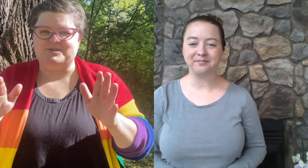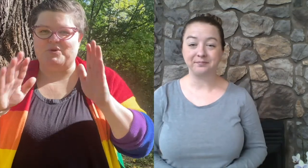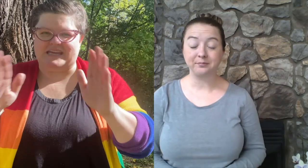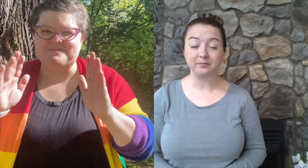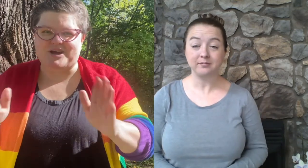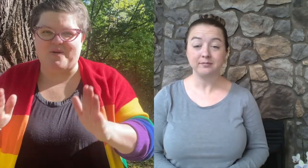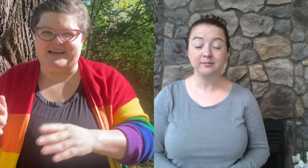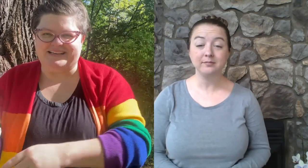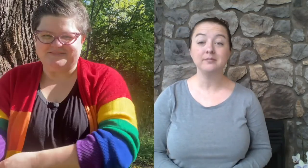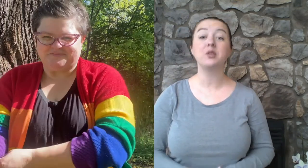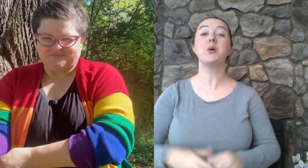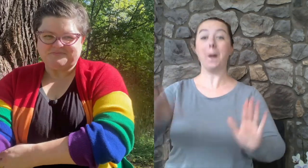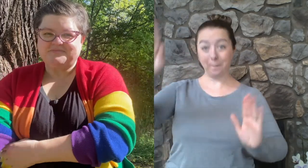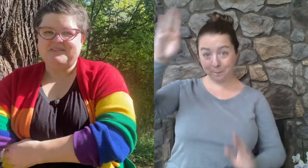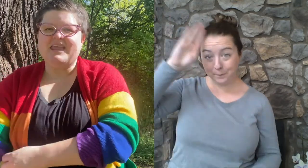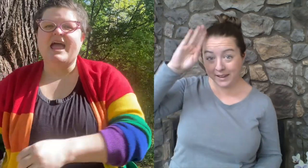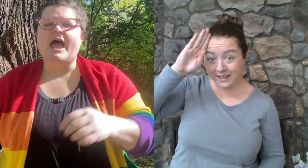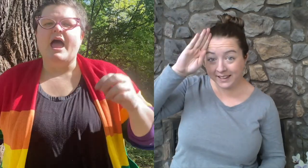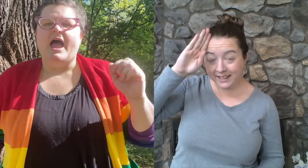But we'll keep going.